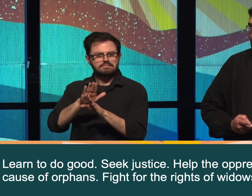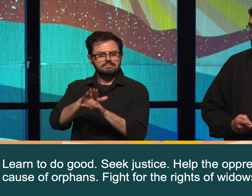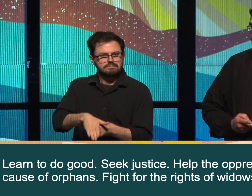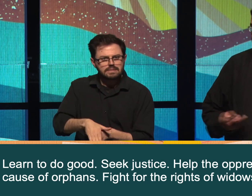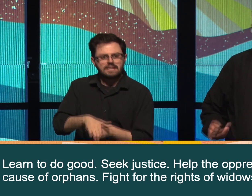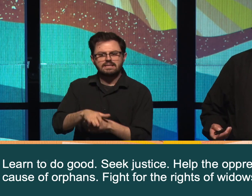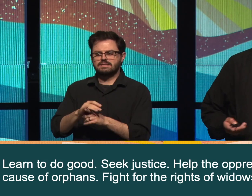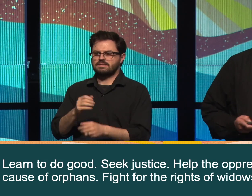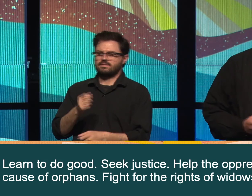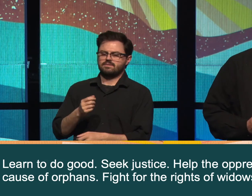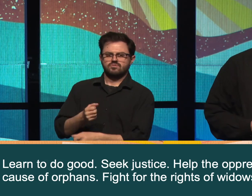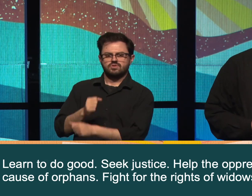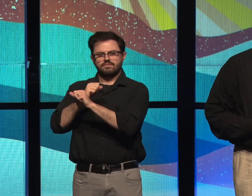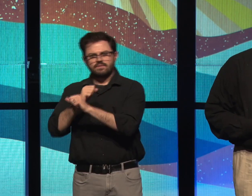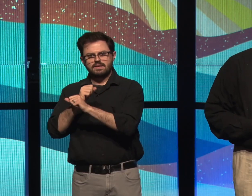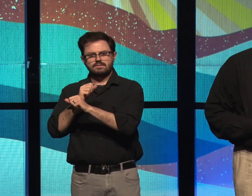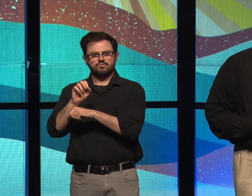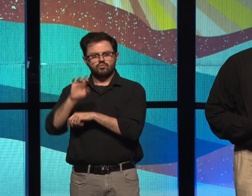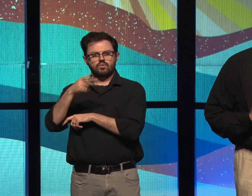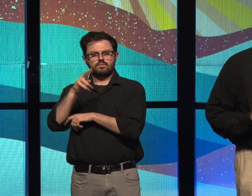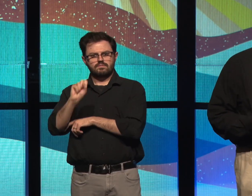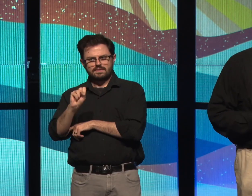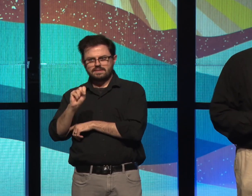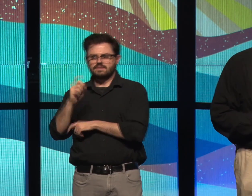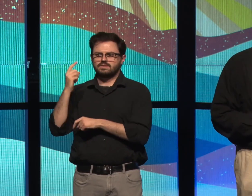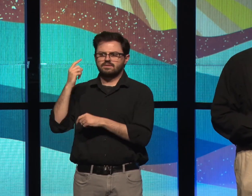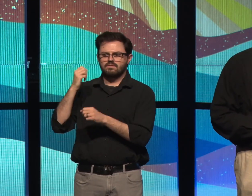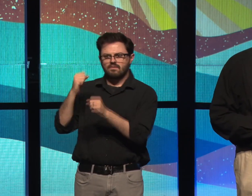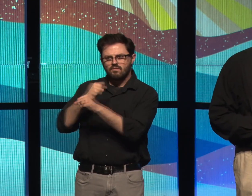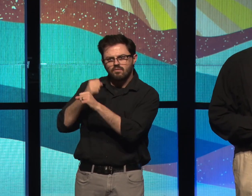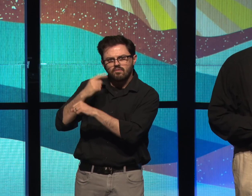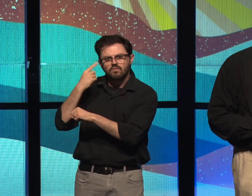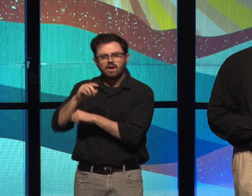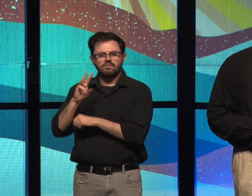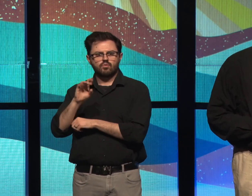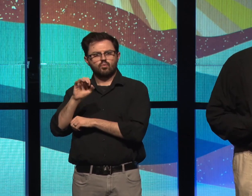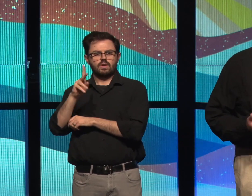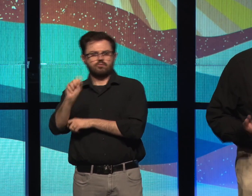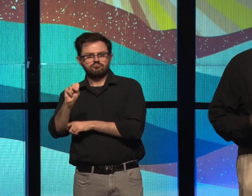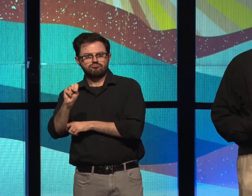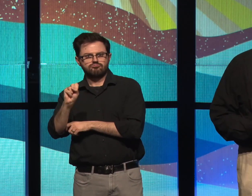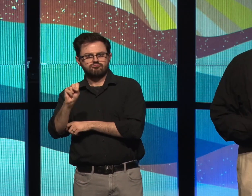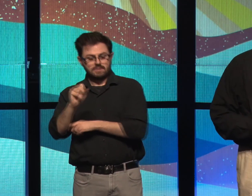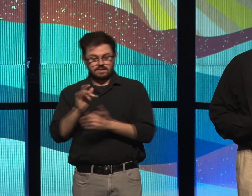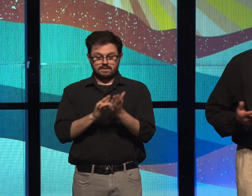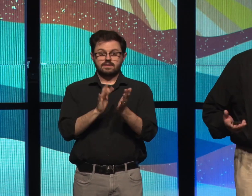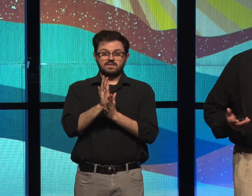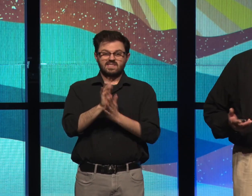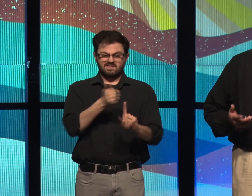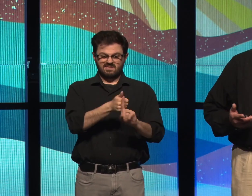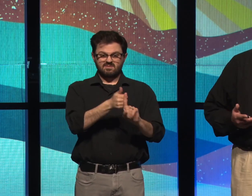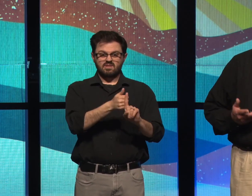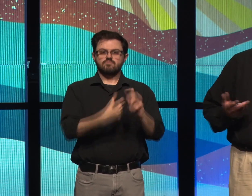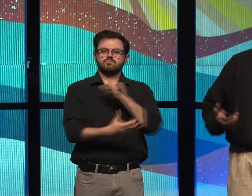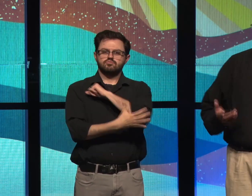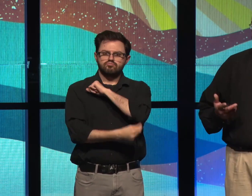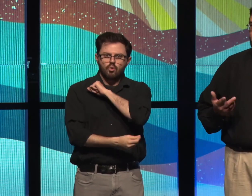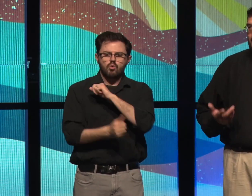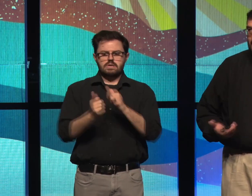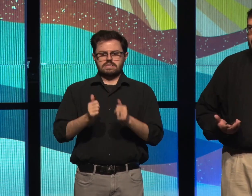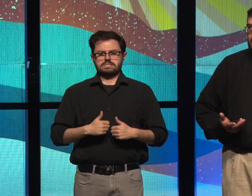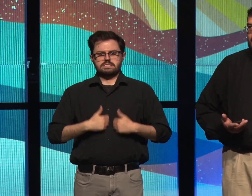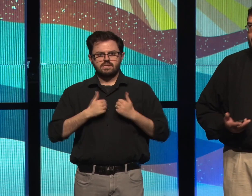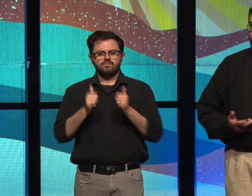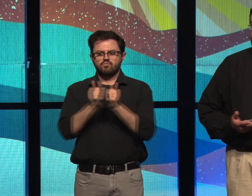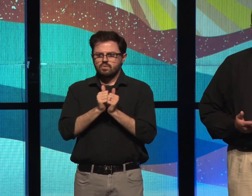of widows. Jesus himself was poor, and he lived among the poor, showing us the